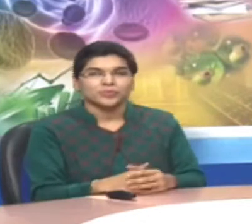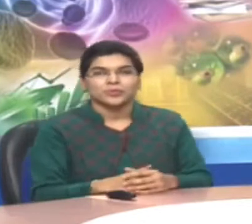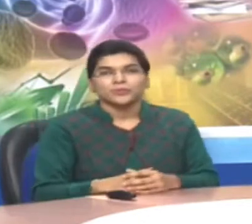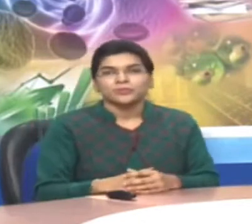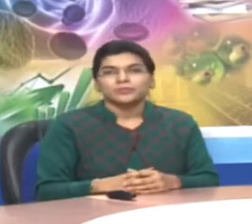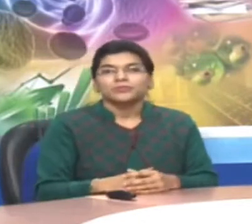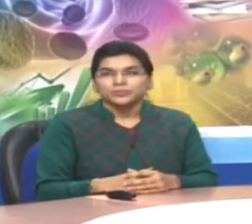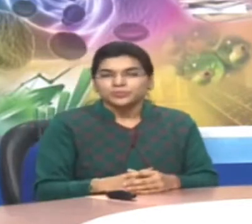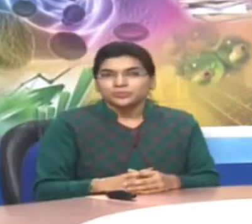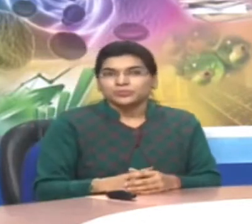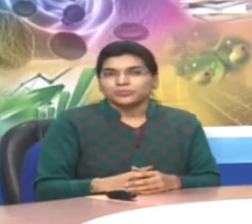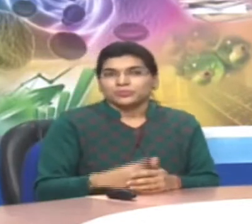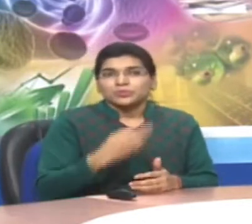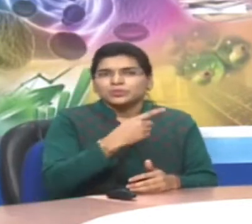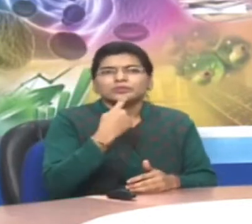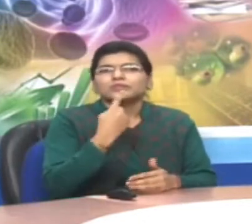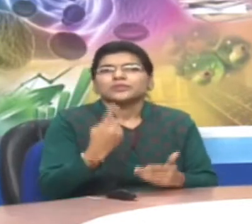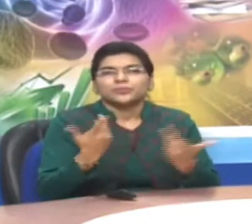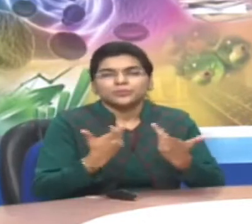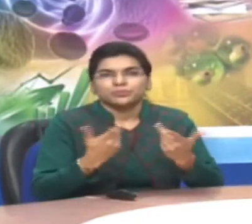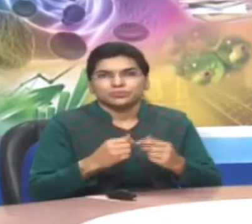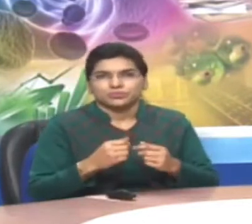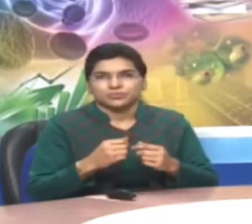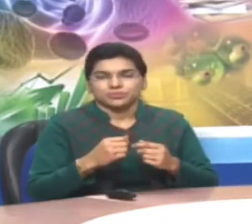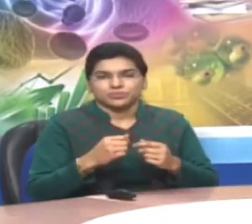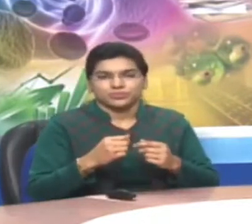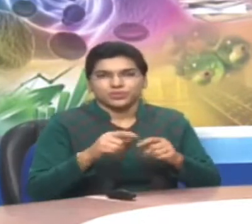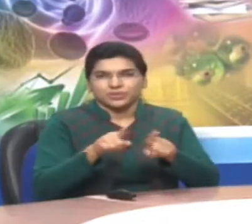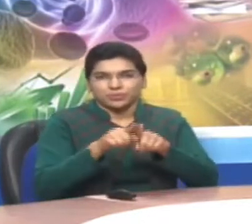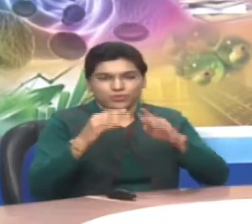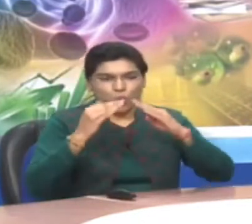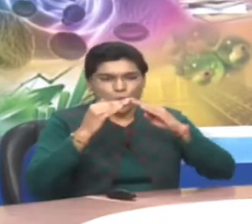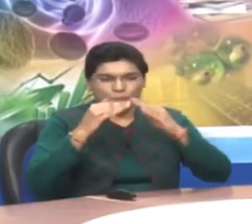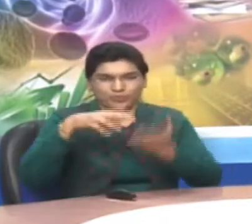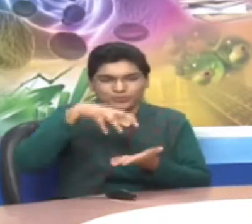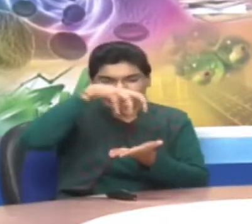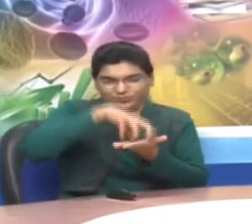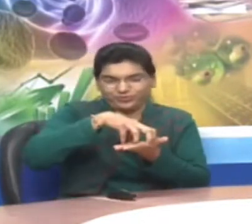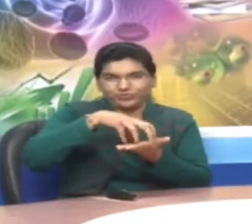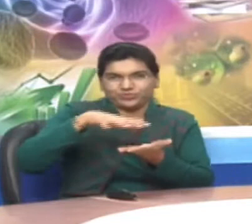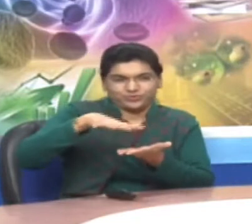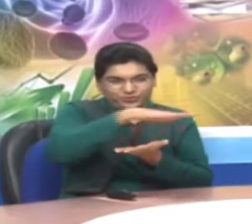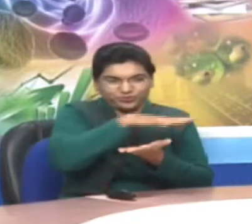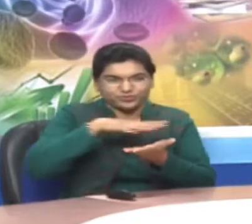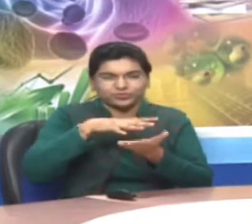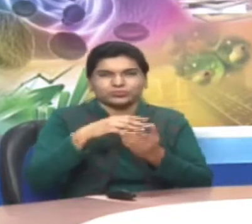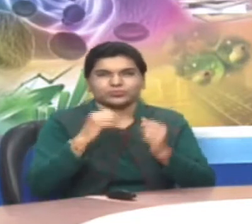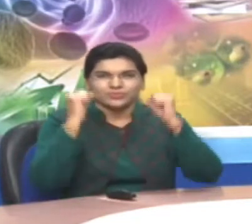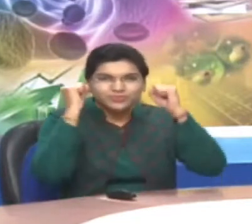As you see in the slide, the scene is a